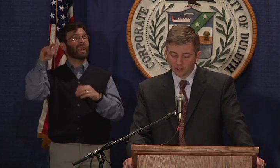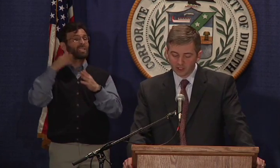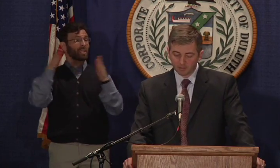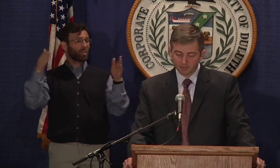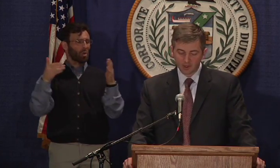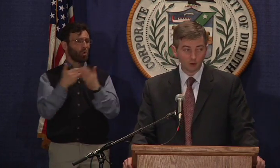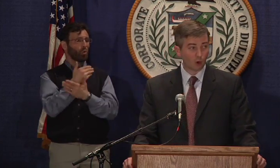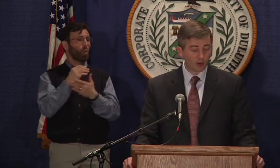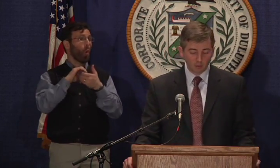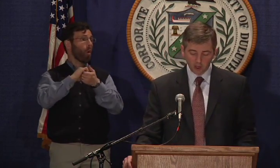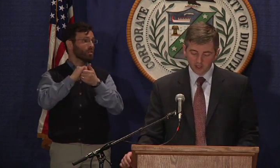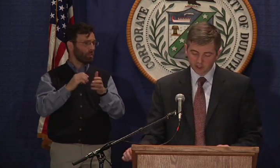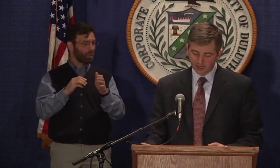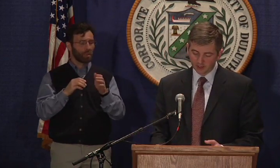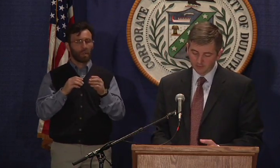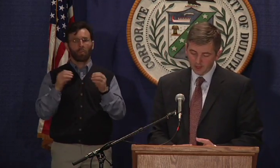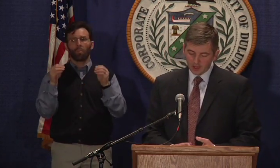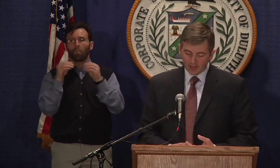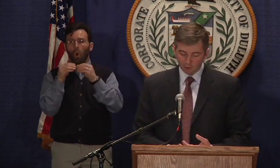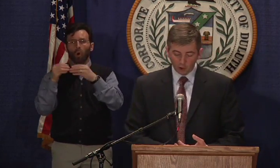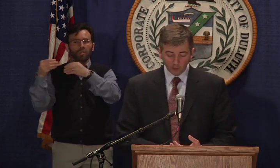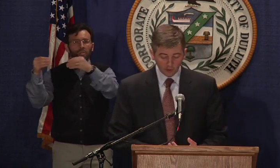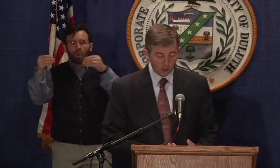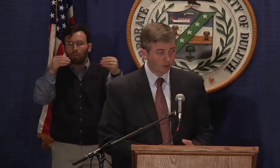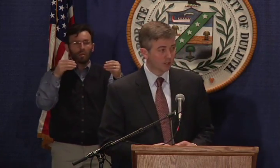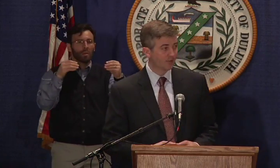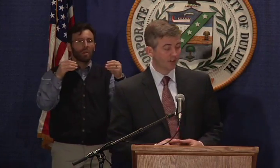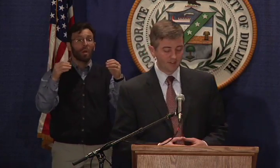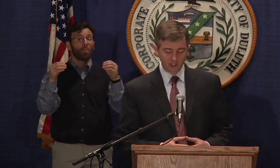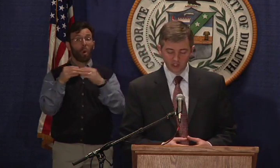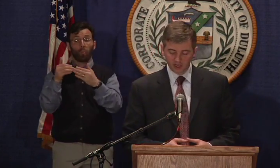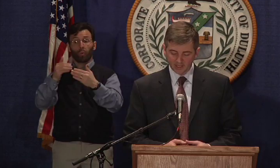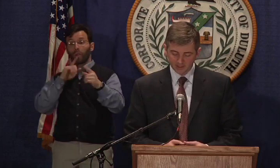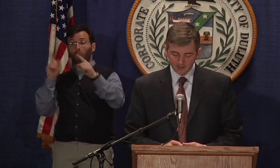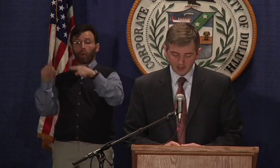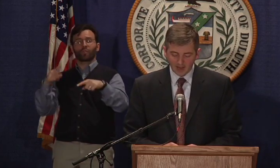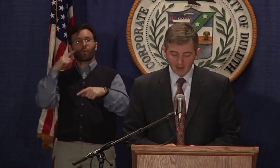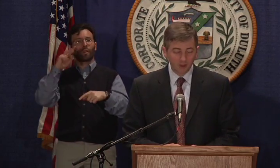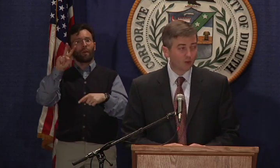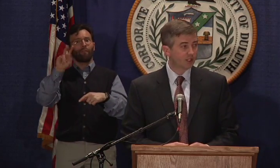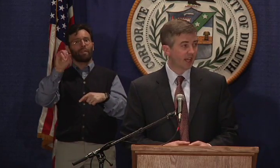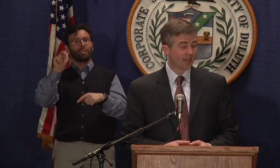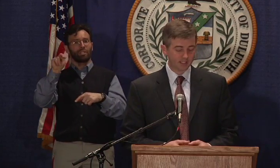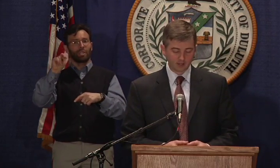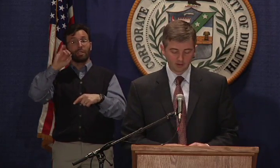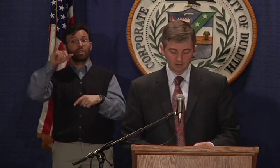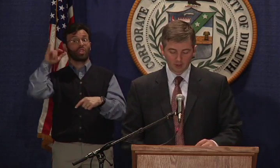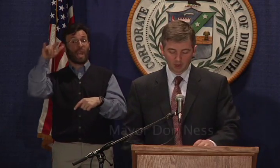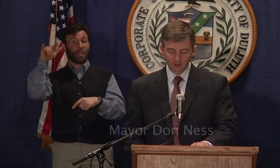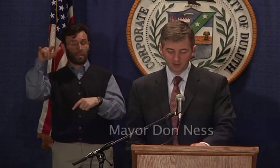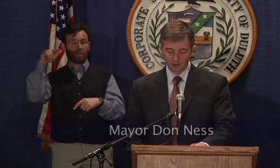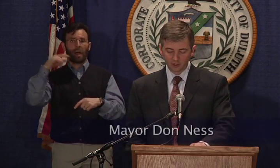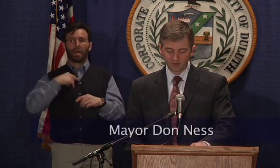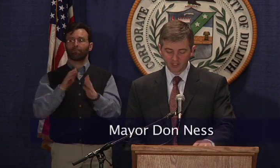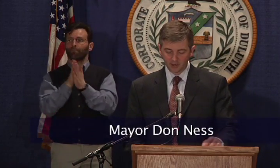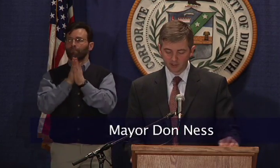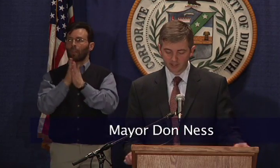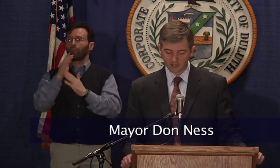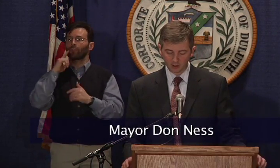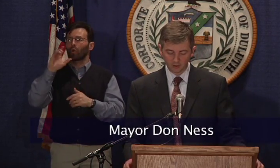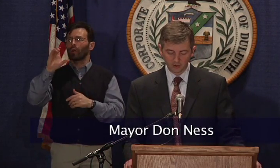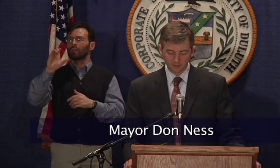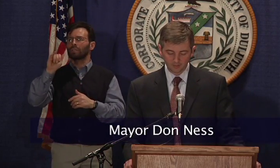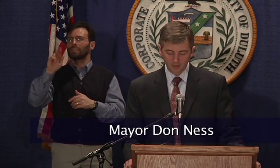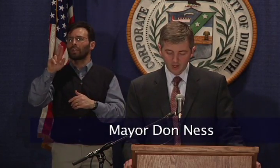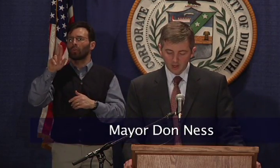new ownership, growing market share, and growing pre-orders for the Vision Jet, I'm enthusiastic about the future of Cirrus